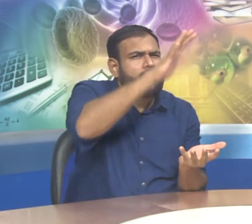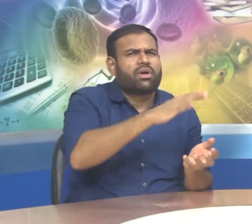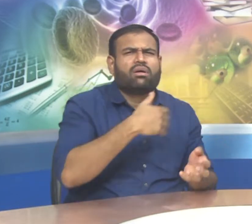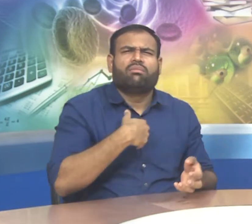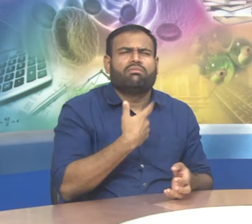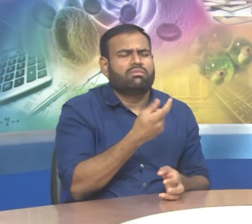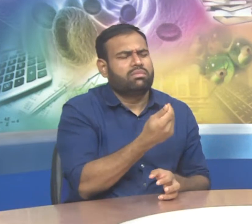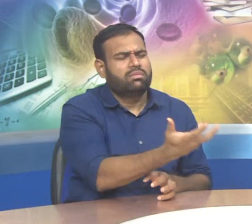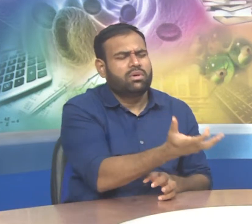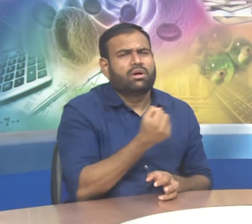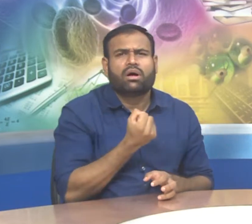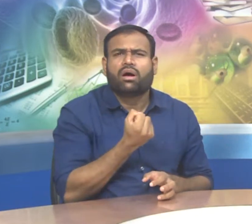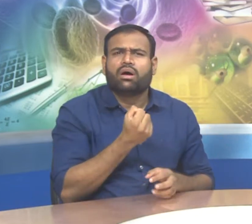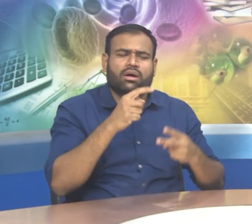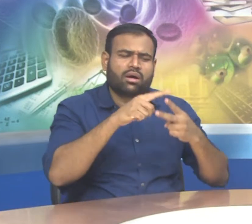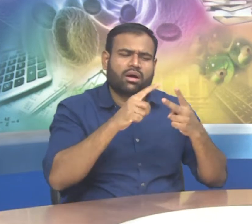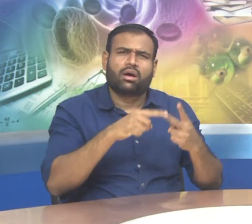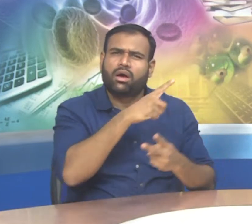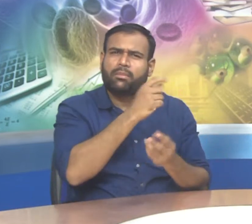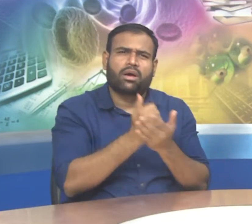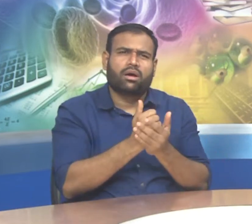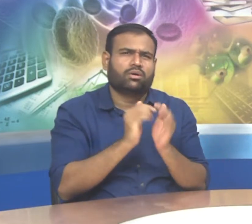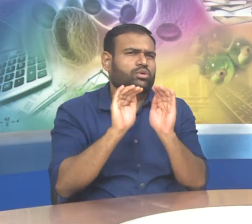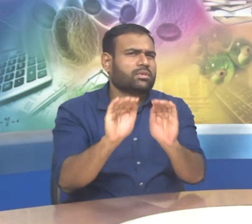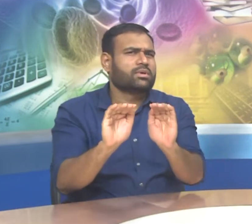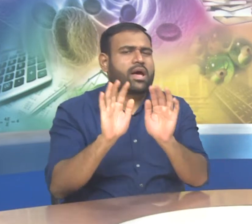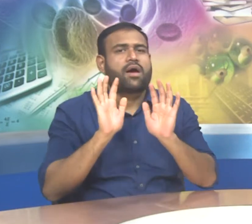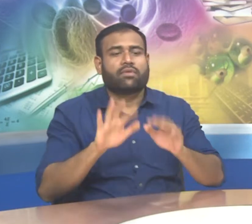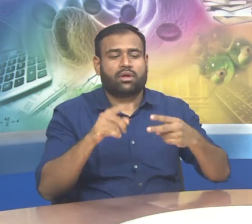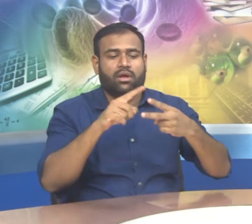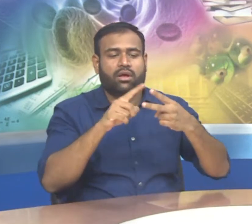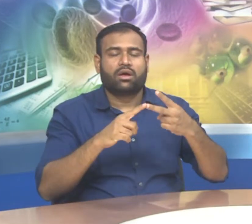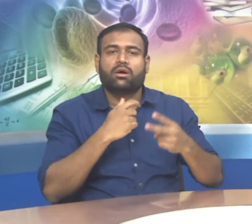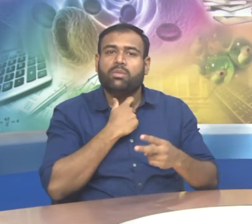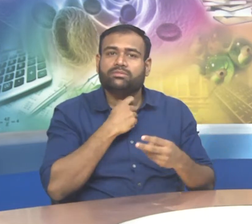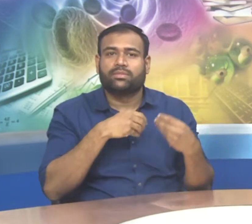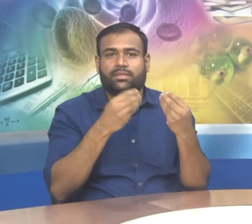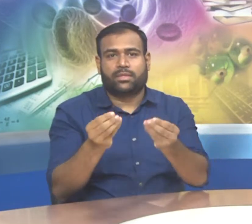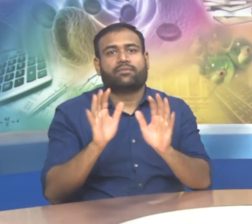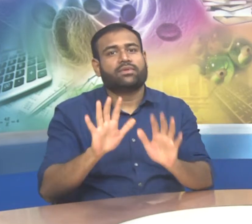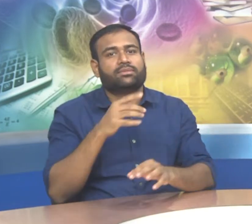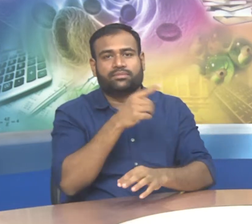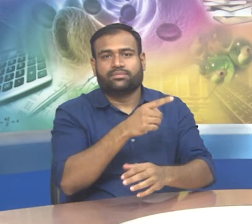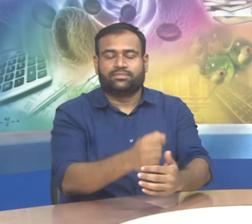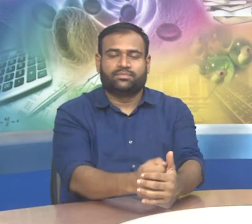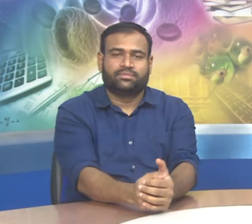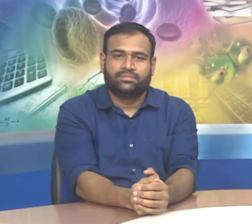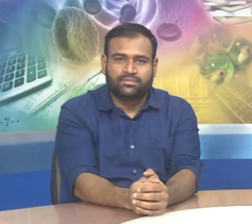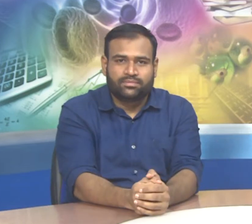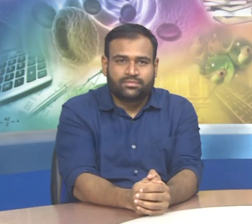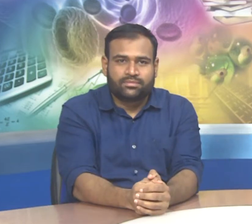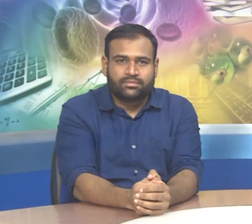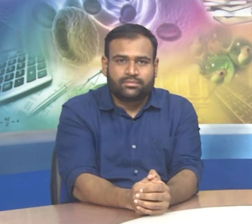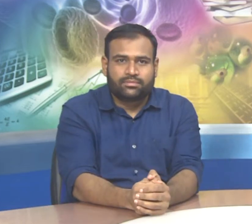deposited amount anytime. So this is the second type of depositors.